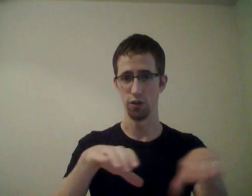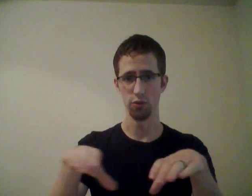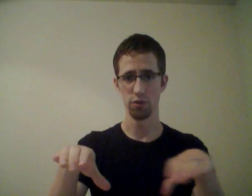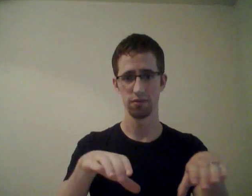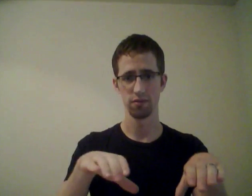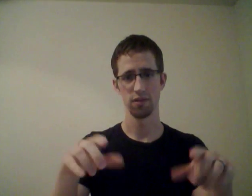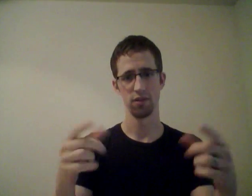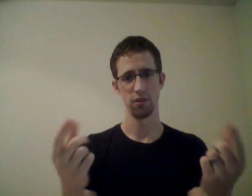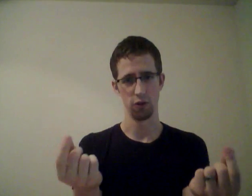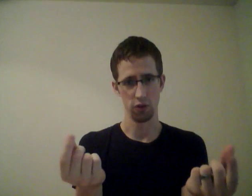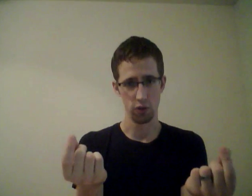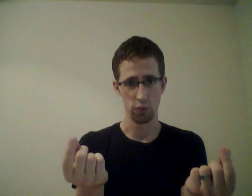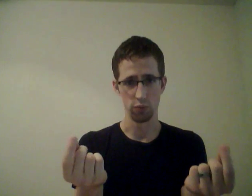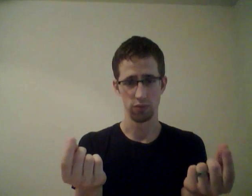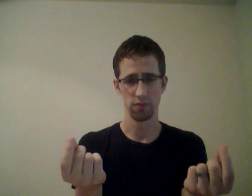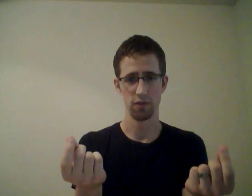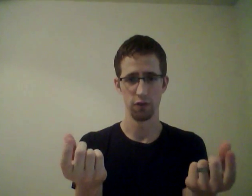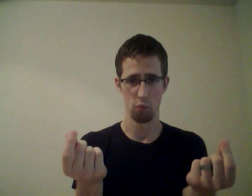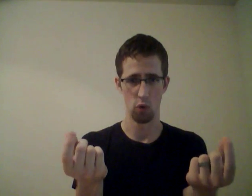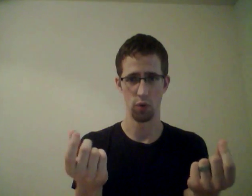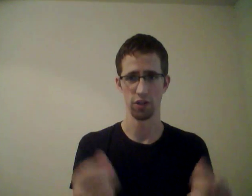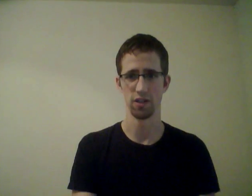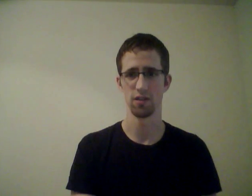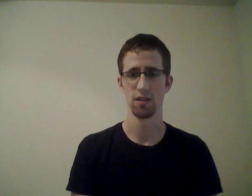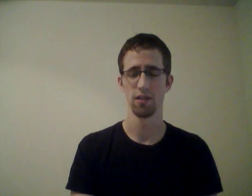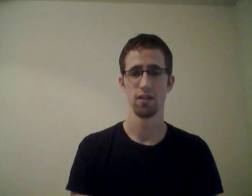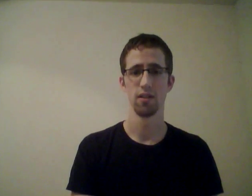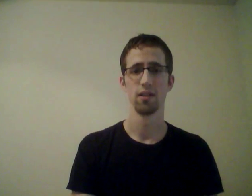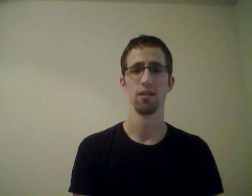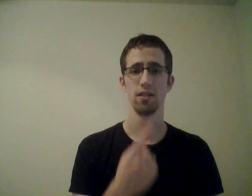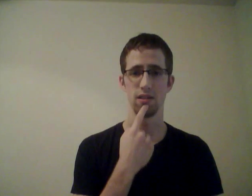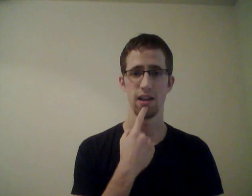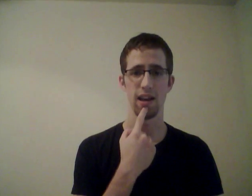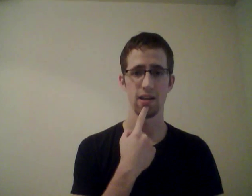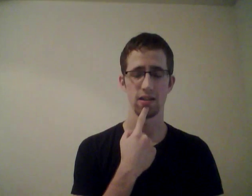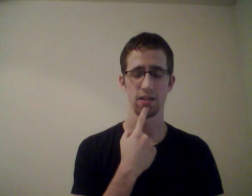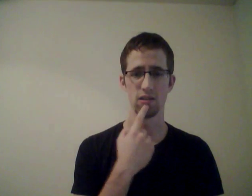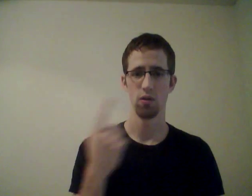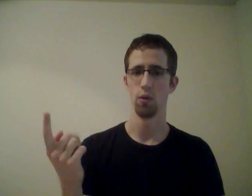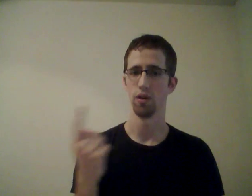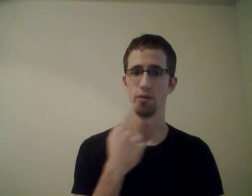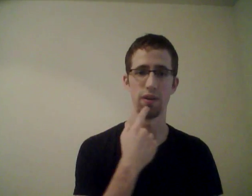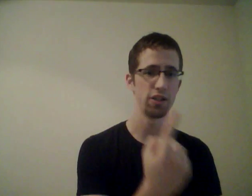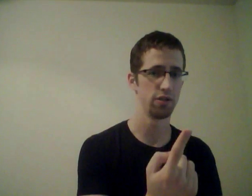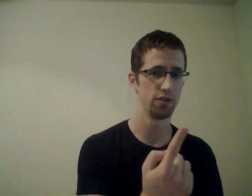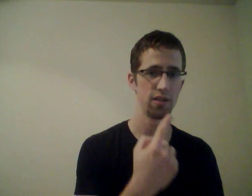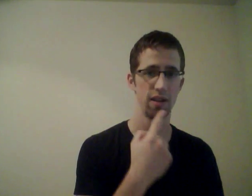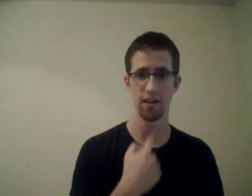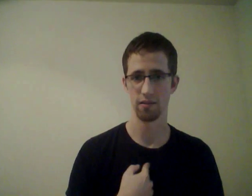Do, or do for more questions. Say, or a directional say.